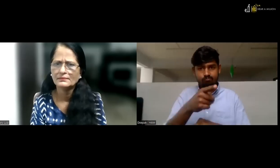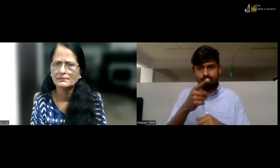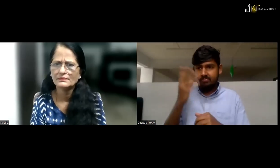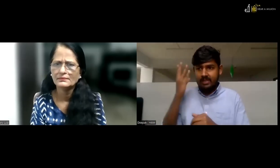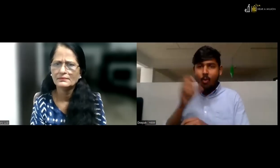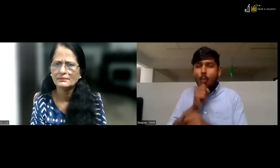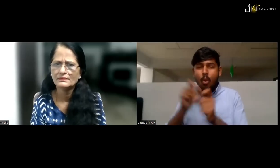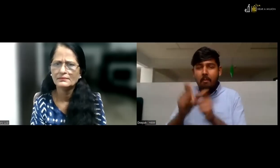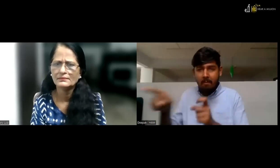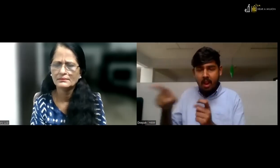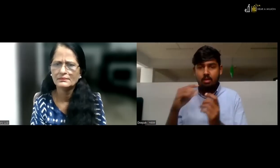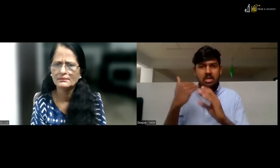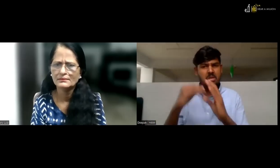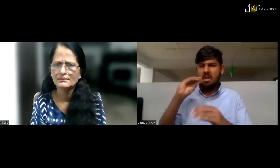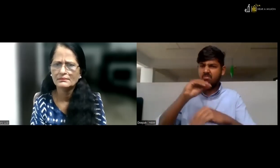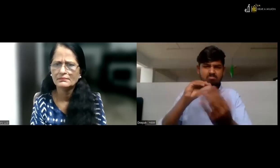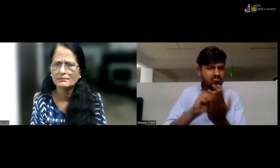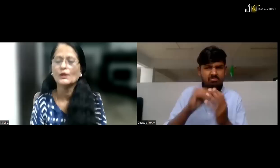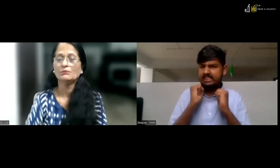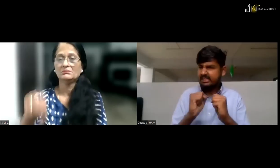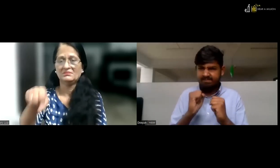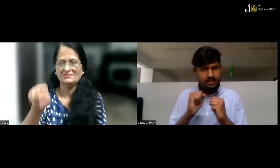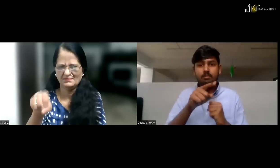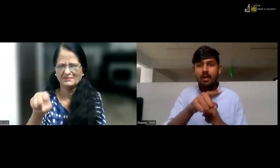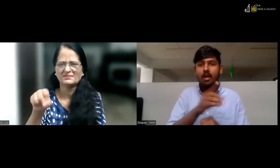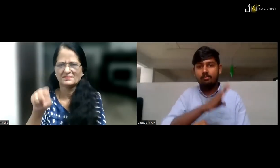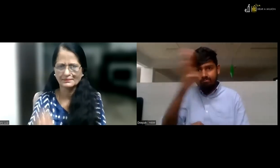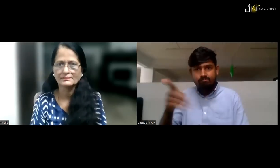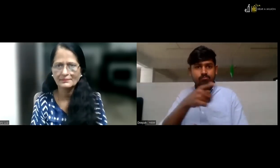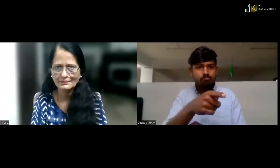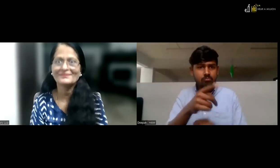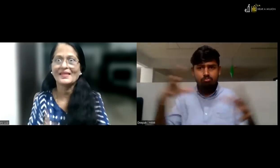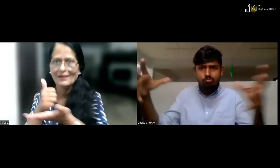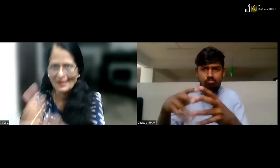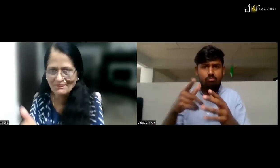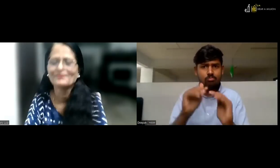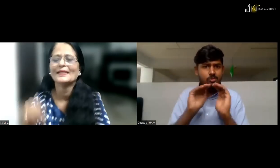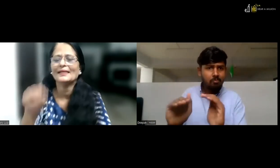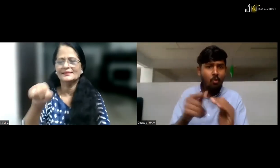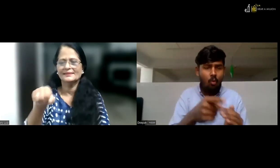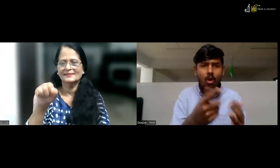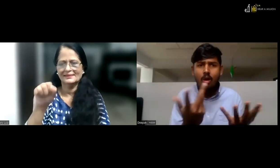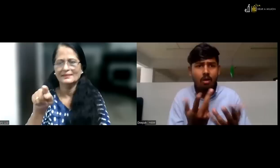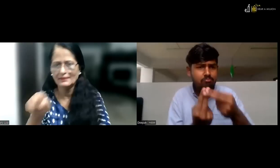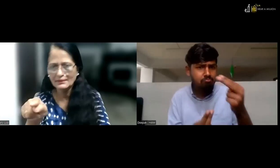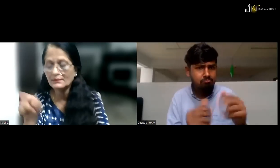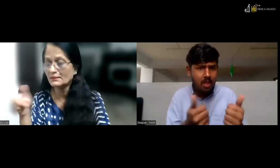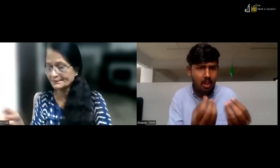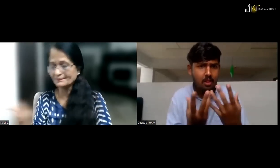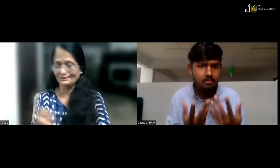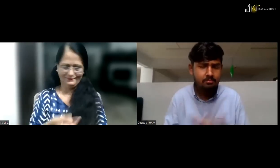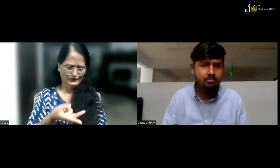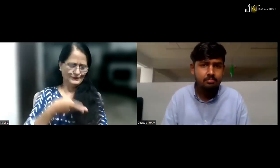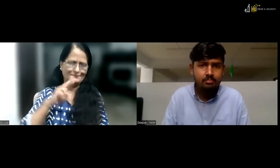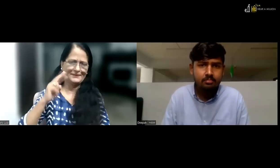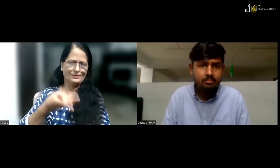just priorly told to me that the senior citizens, they couldn't fill up the email IDs or something, they don't have. So who